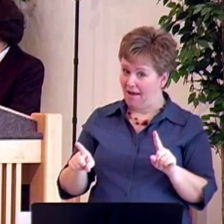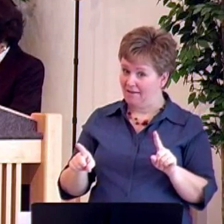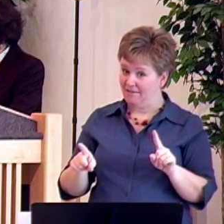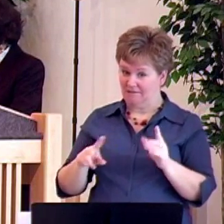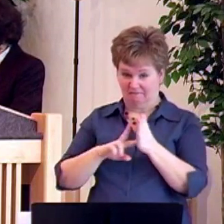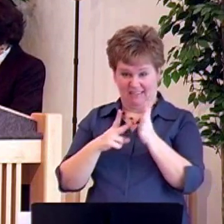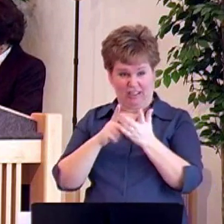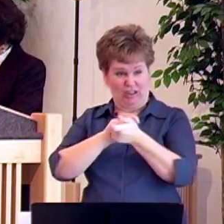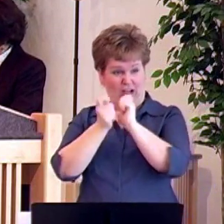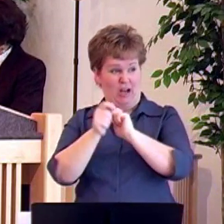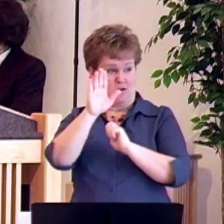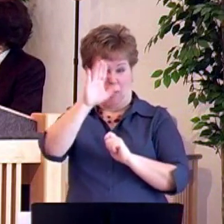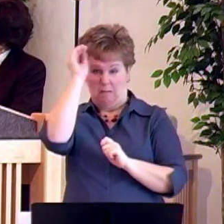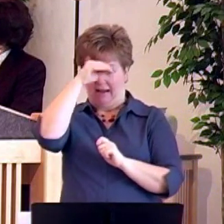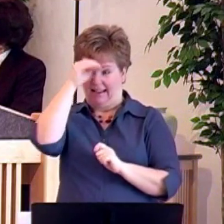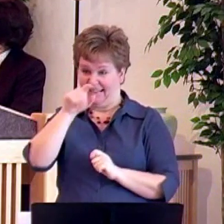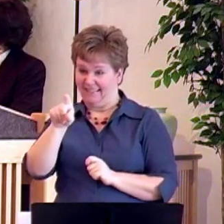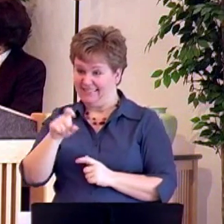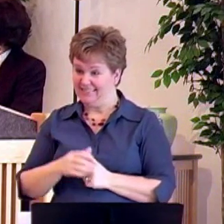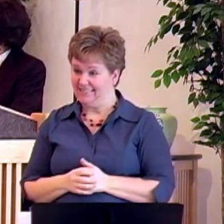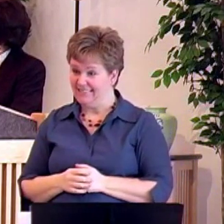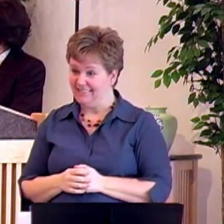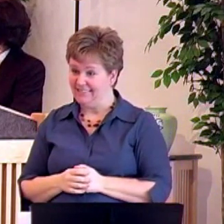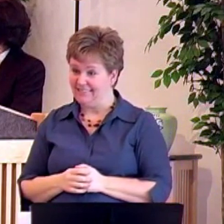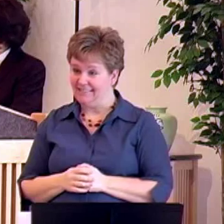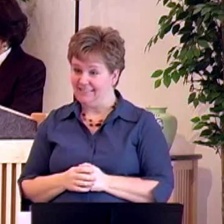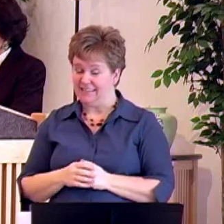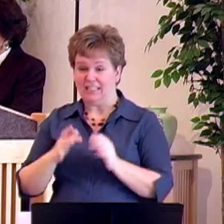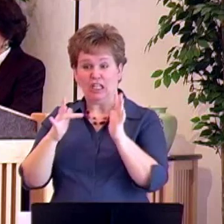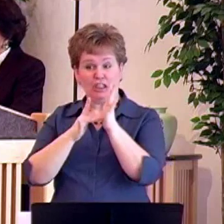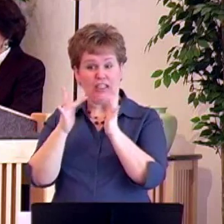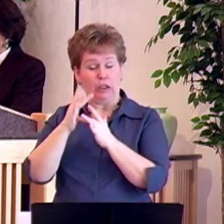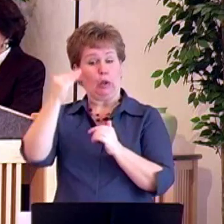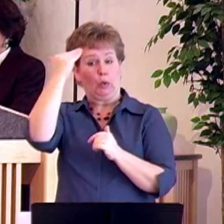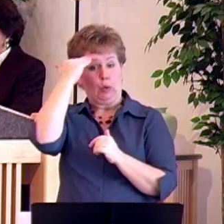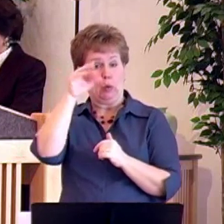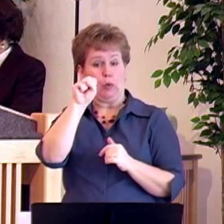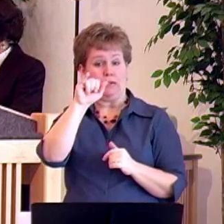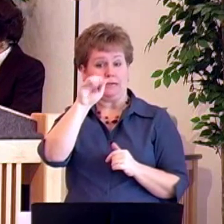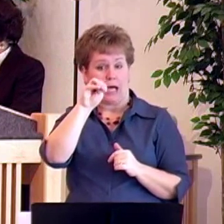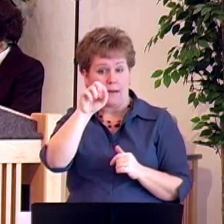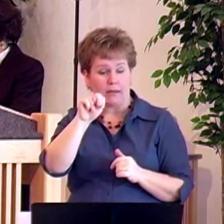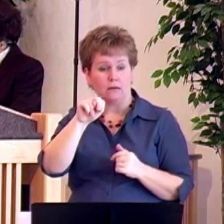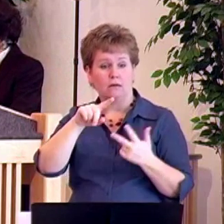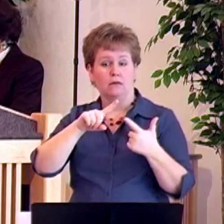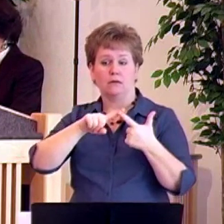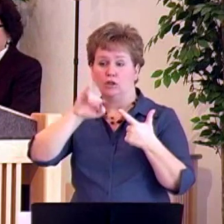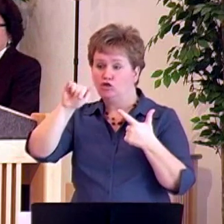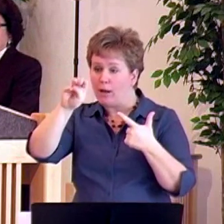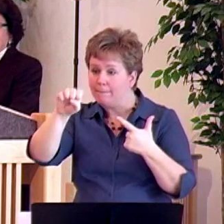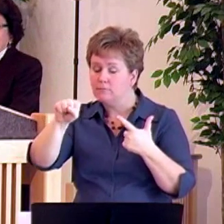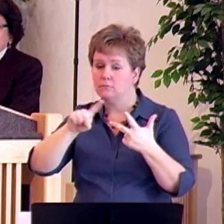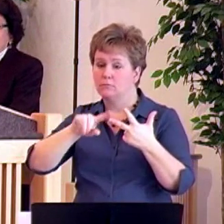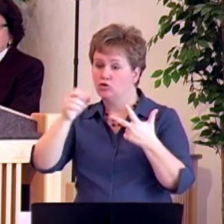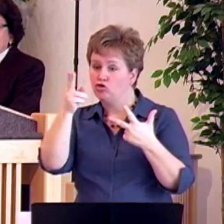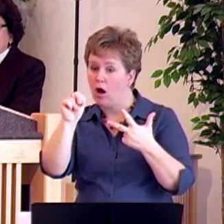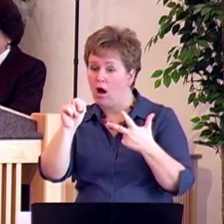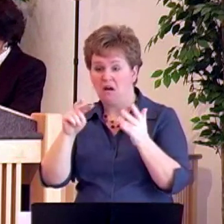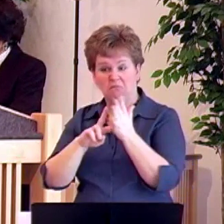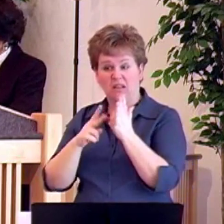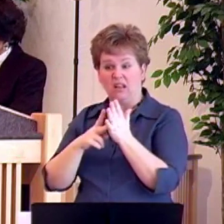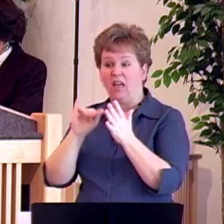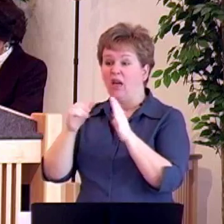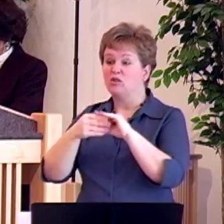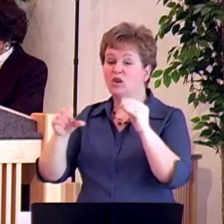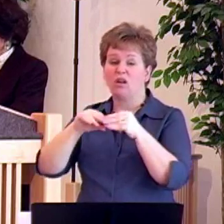the story for you if Jesus knew Simon and James and John? Would it make it any less of a